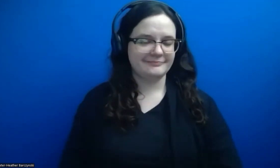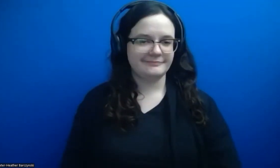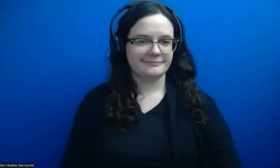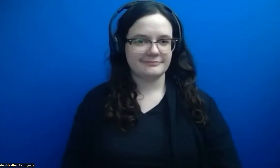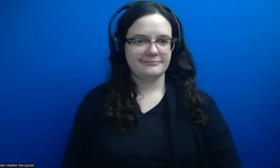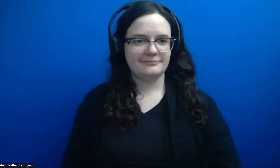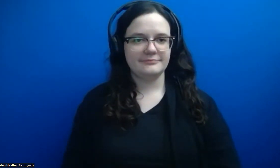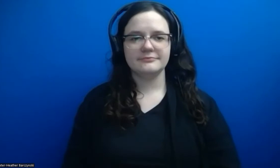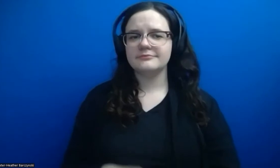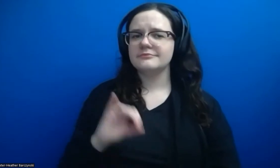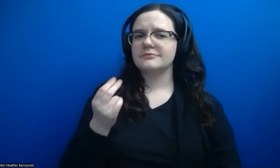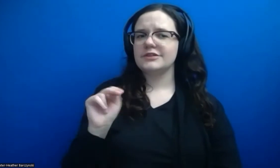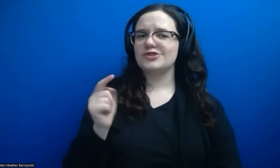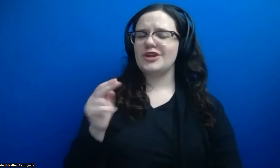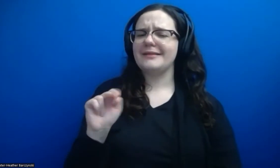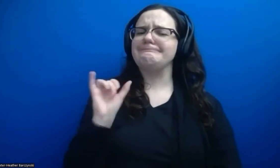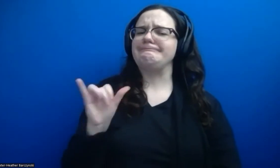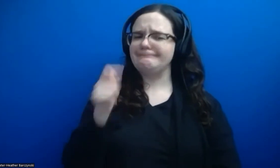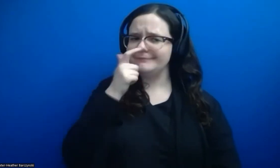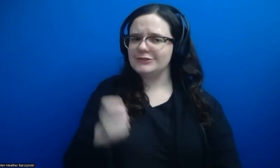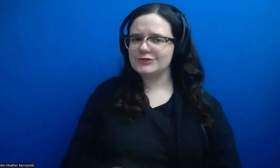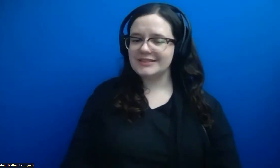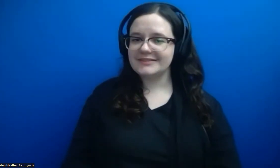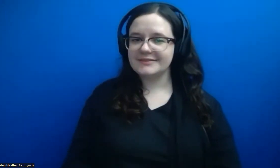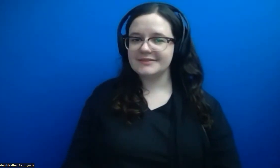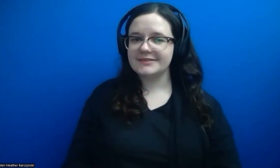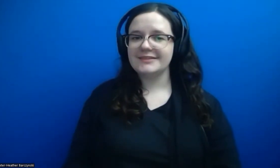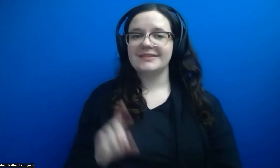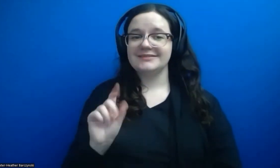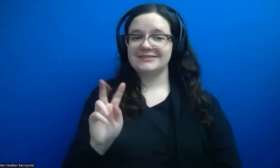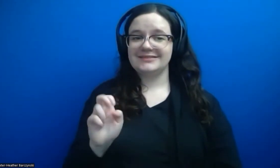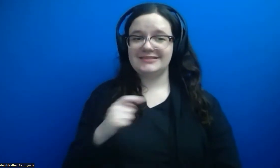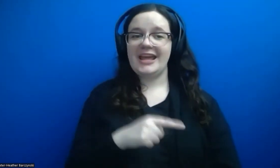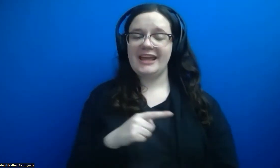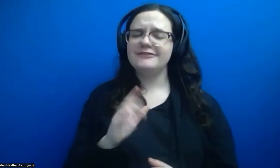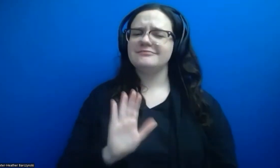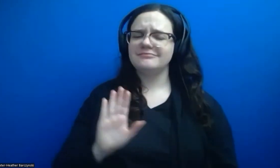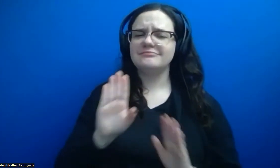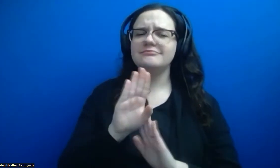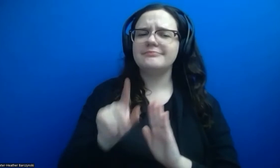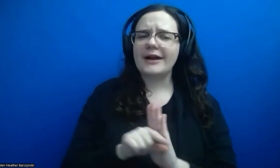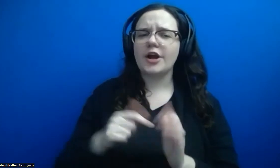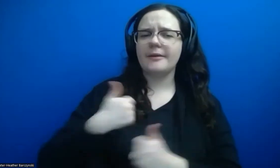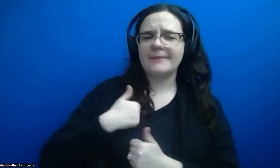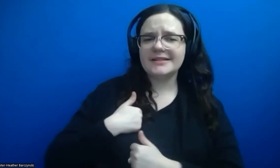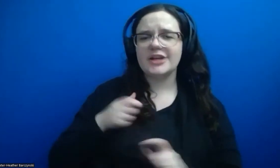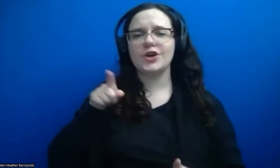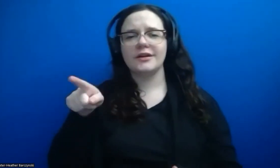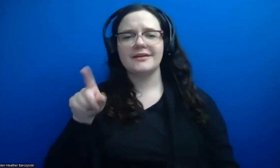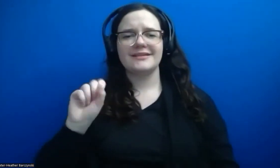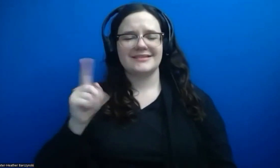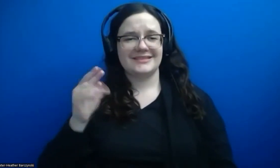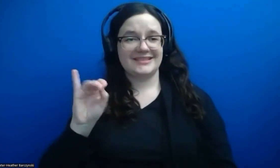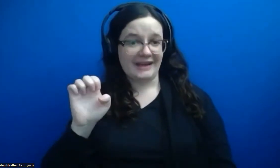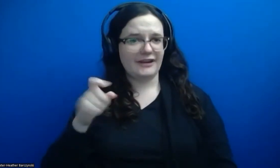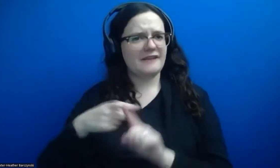It's interesting. Although Dave, coming from a military background, military environment, and then Stephanie, a civilian environment, there's many